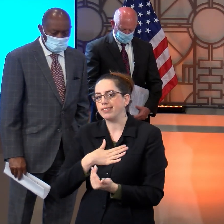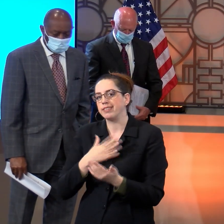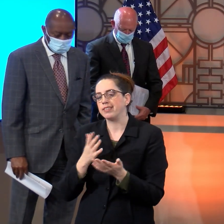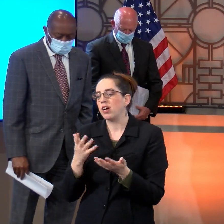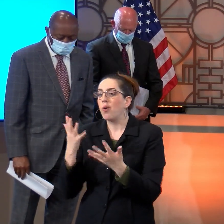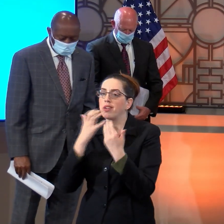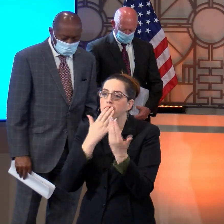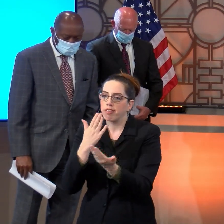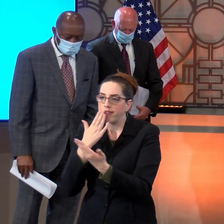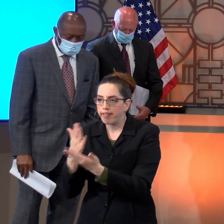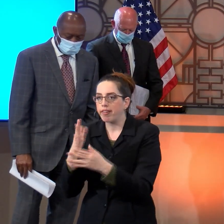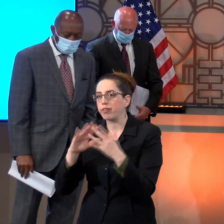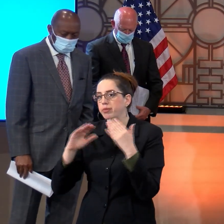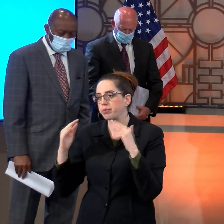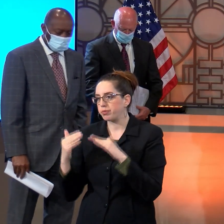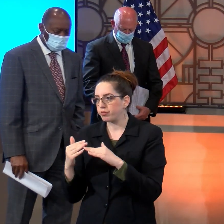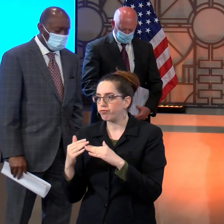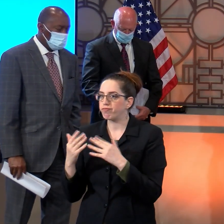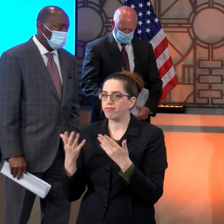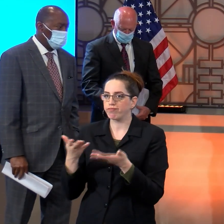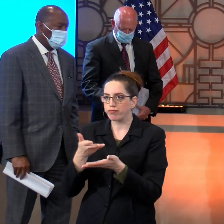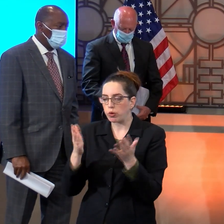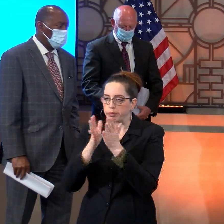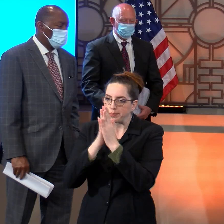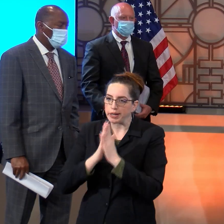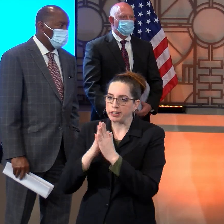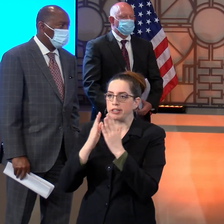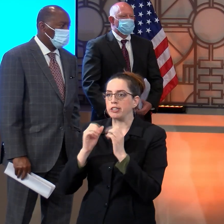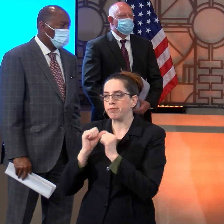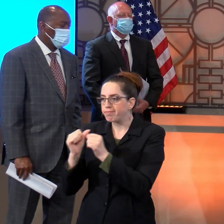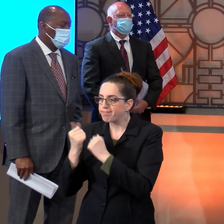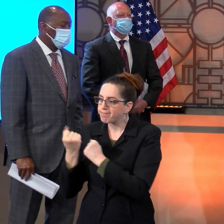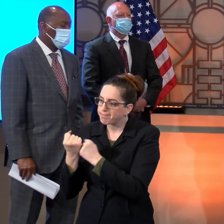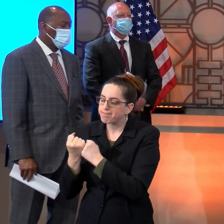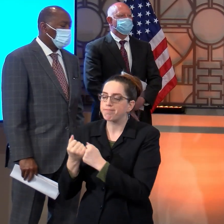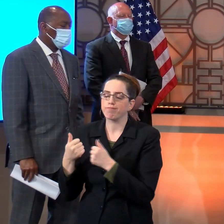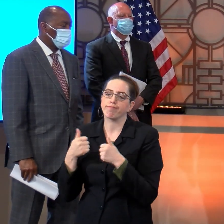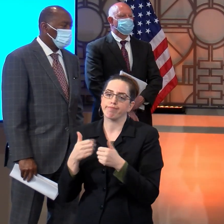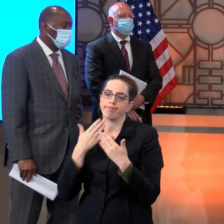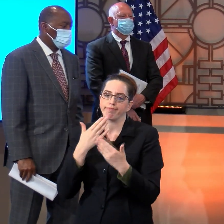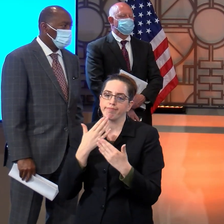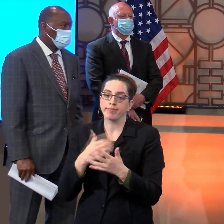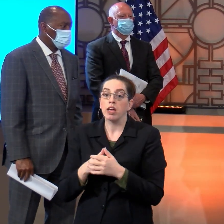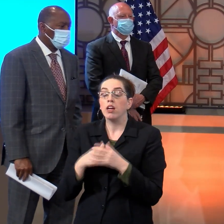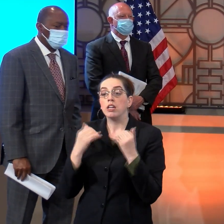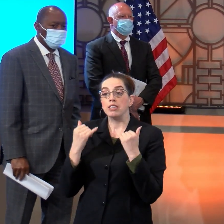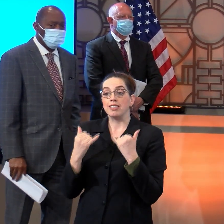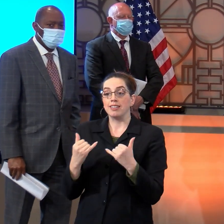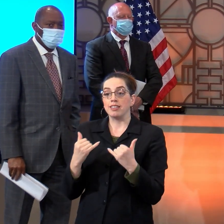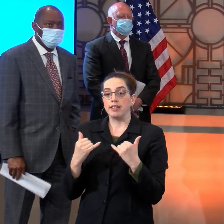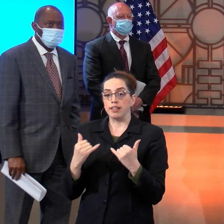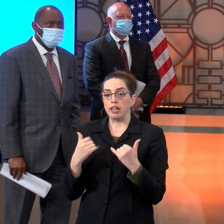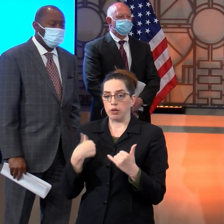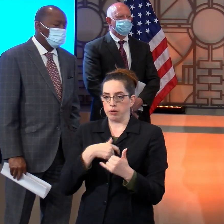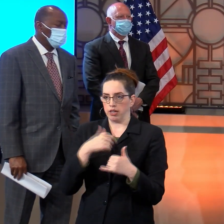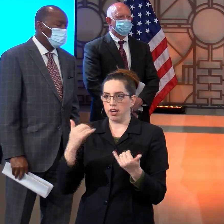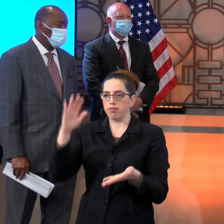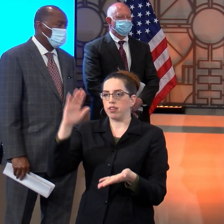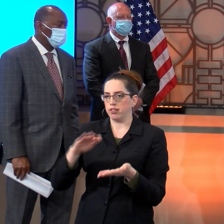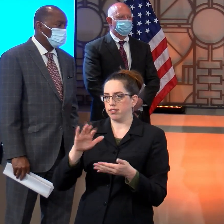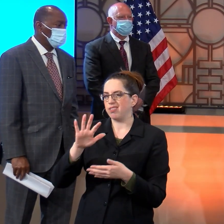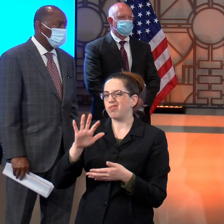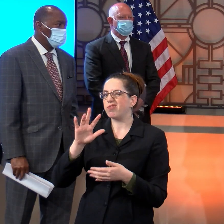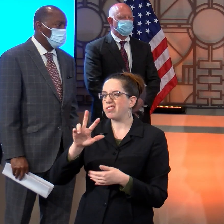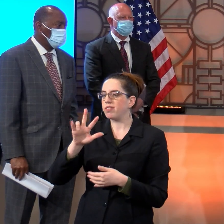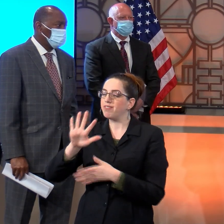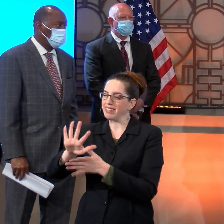wants to thank everybody, the community, for their prayers and continued support. As of today, we are down to 51